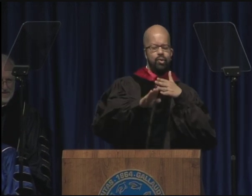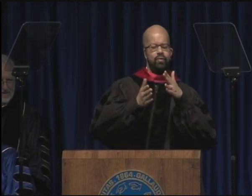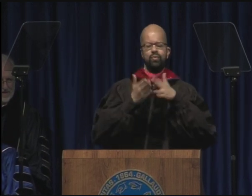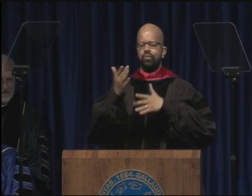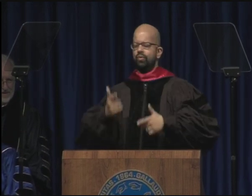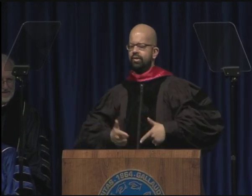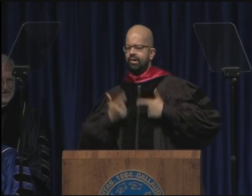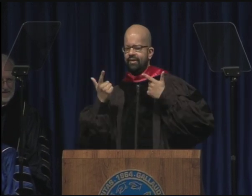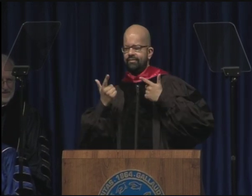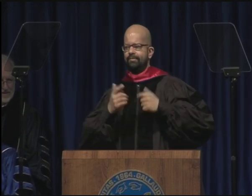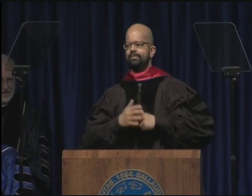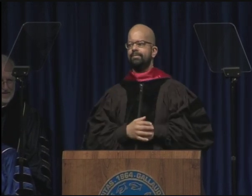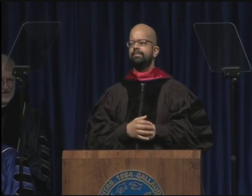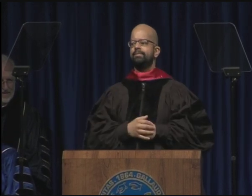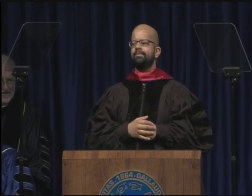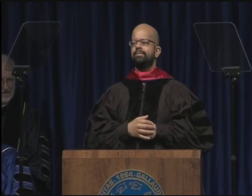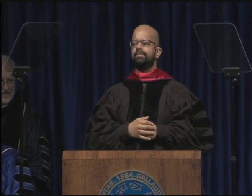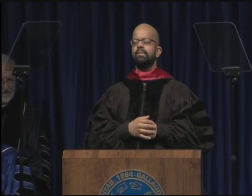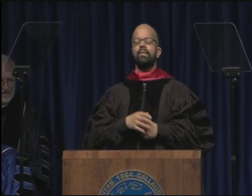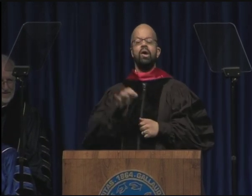with disabilities from birth throughout life.